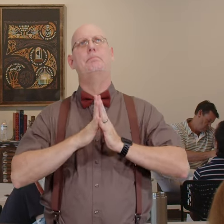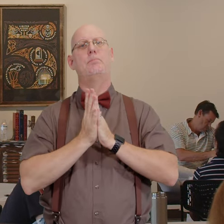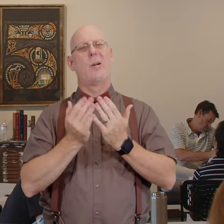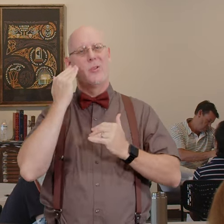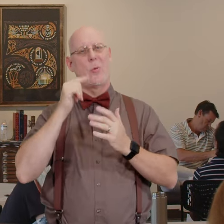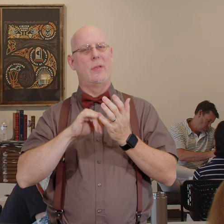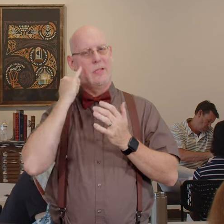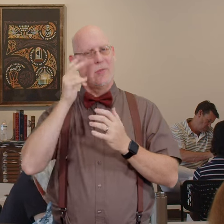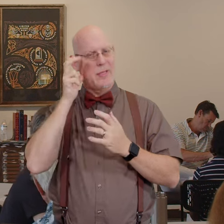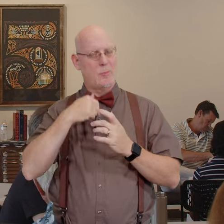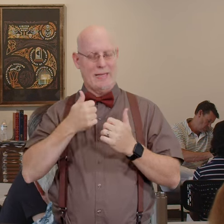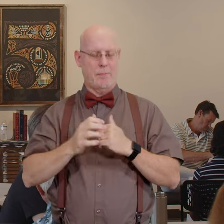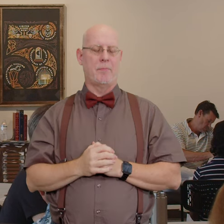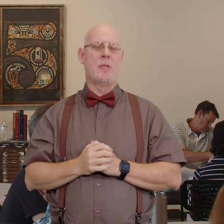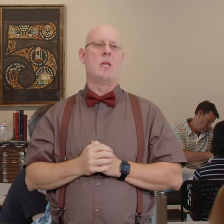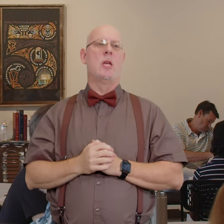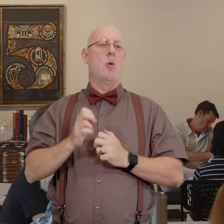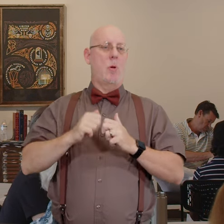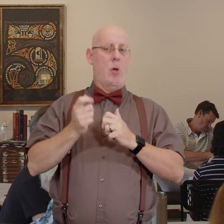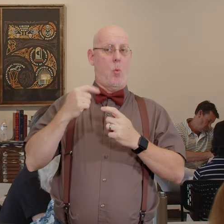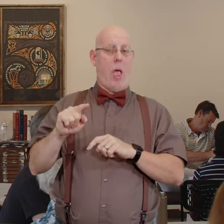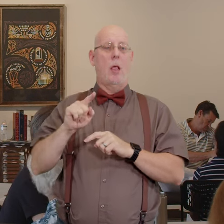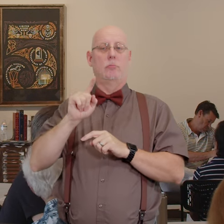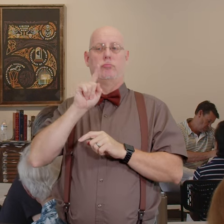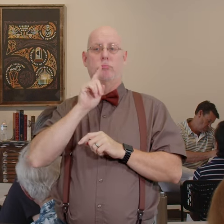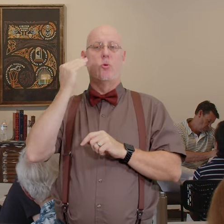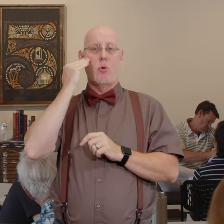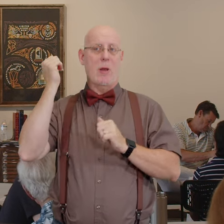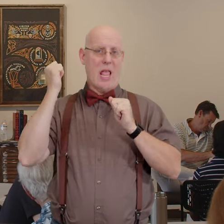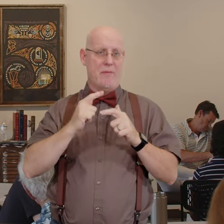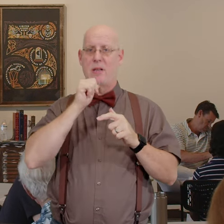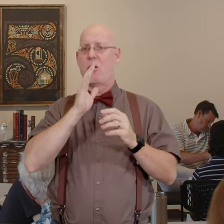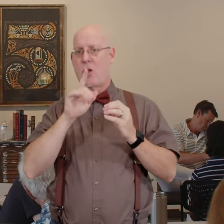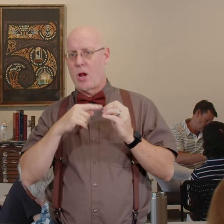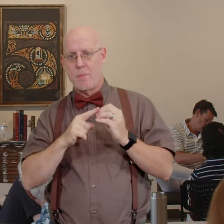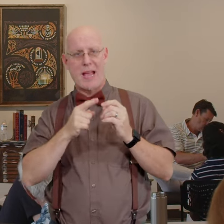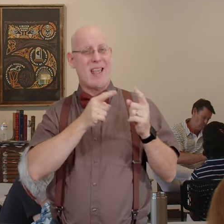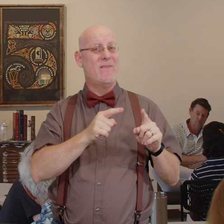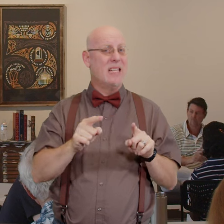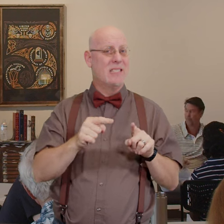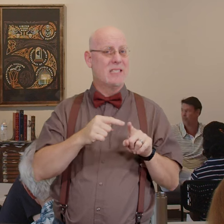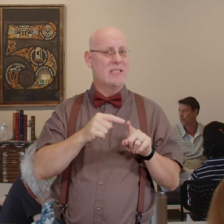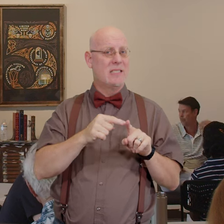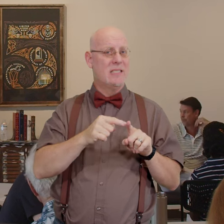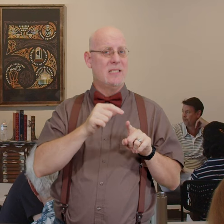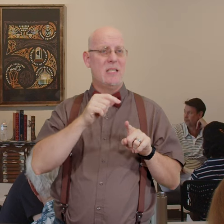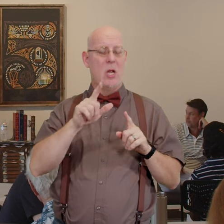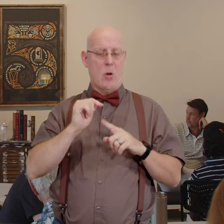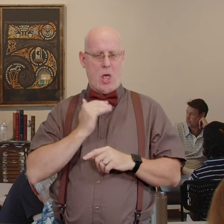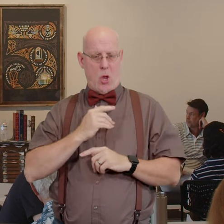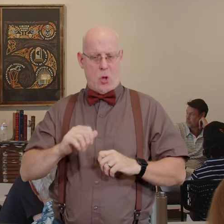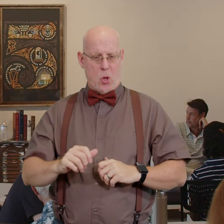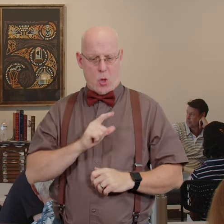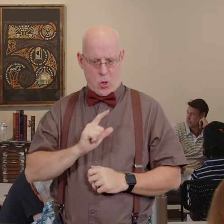okay, you probably know this if you listen to me at all. The problem is that while he does know everything, it's not talking about events here in this passage.